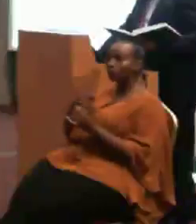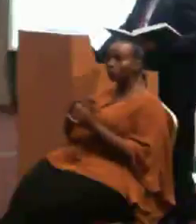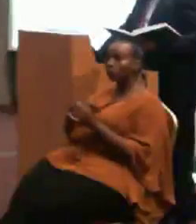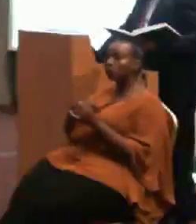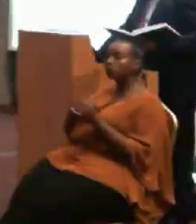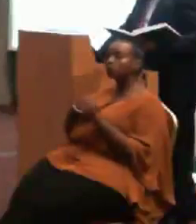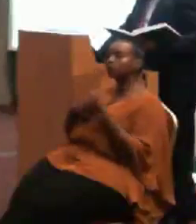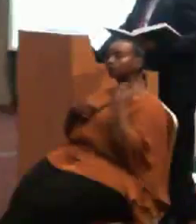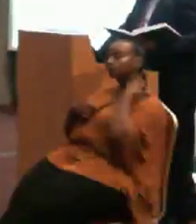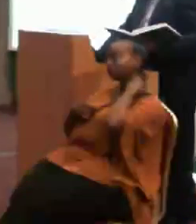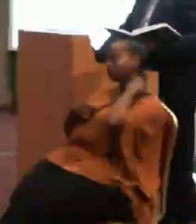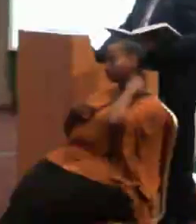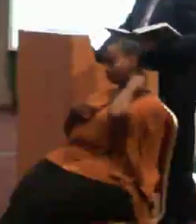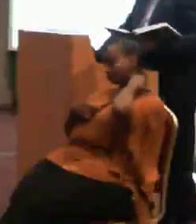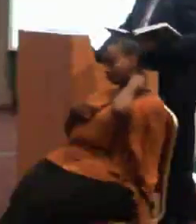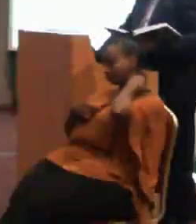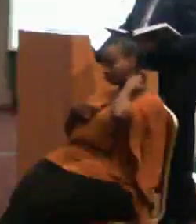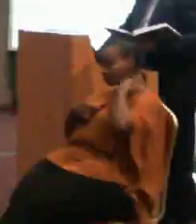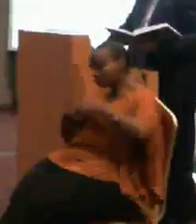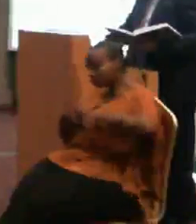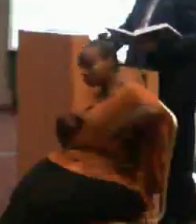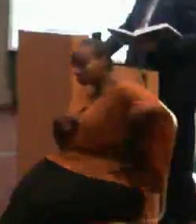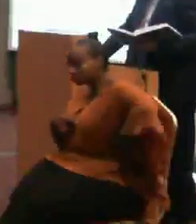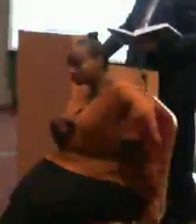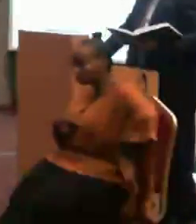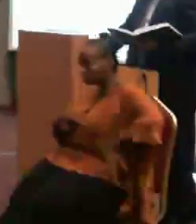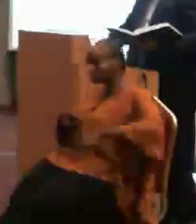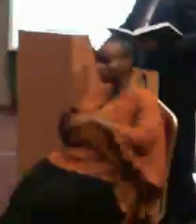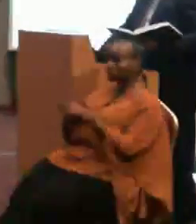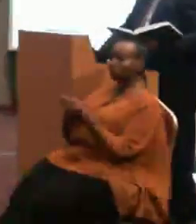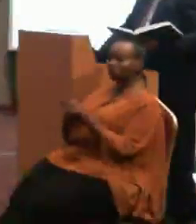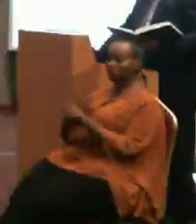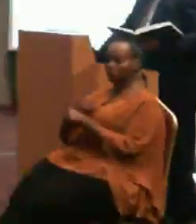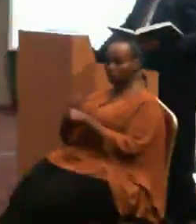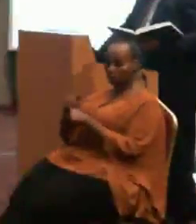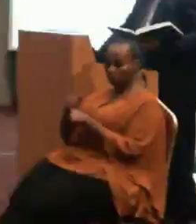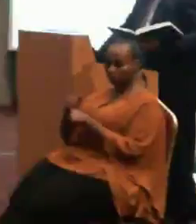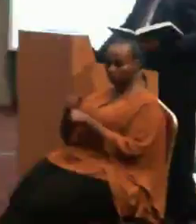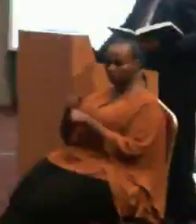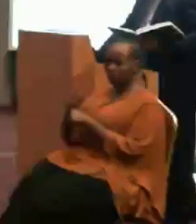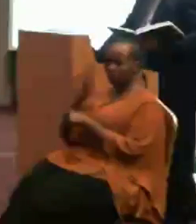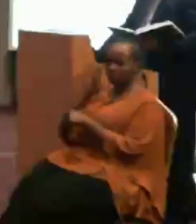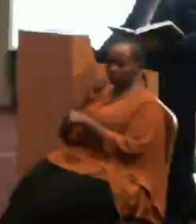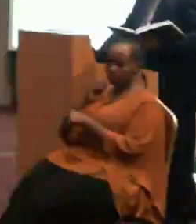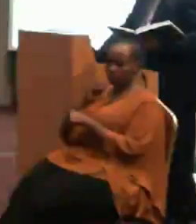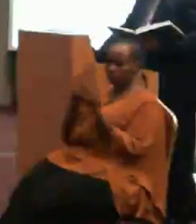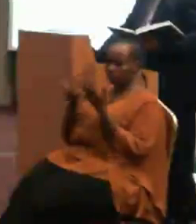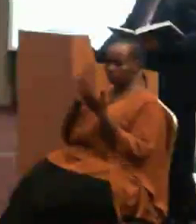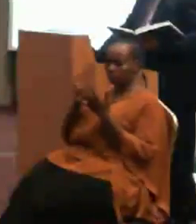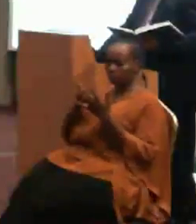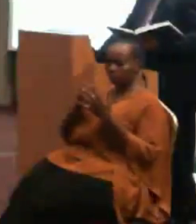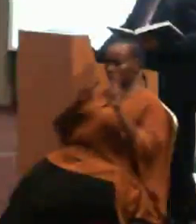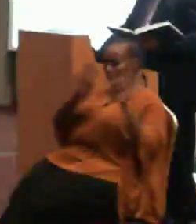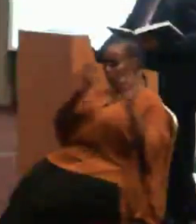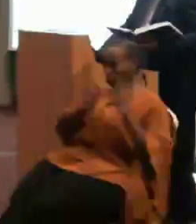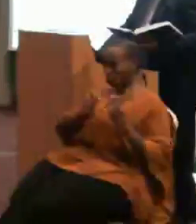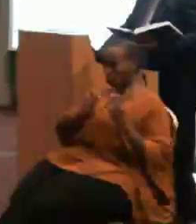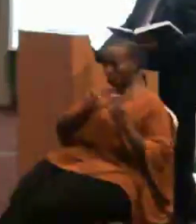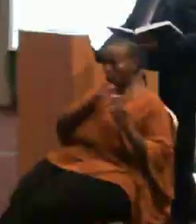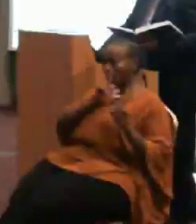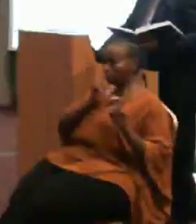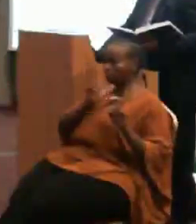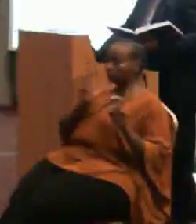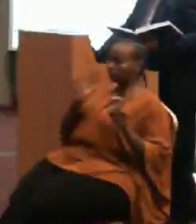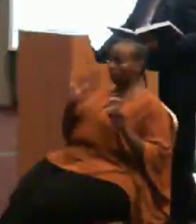on the recent decisions, had a situation where we are told by the utility that